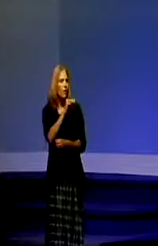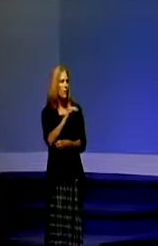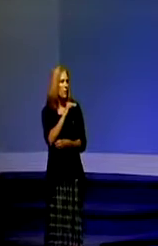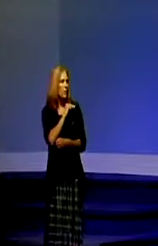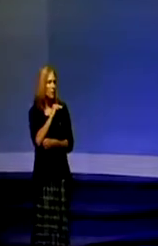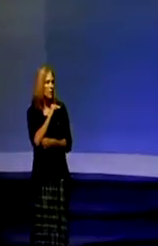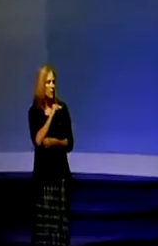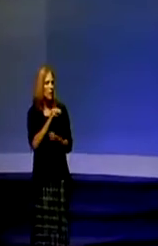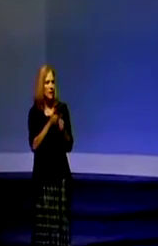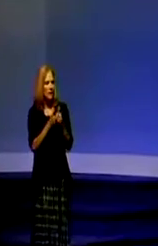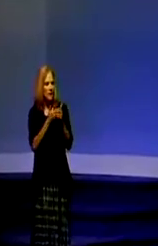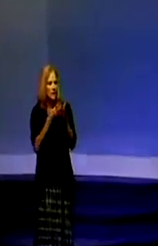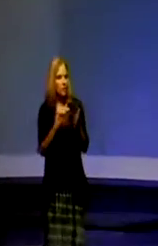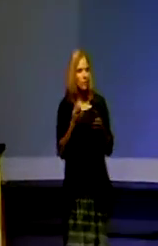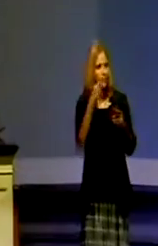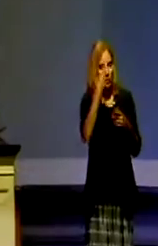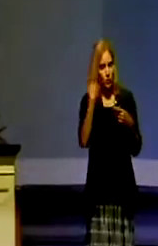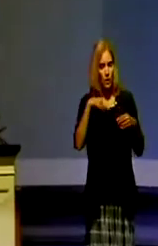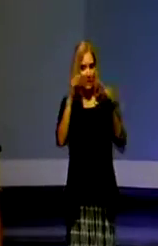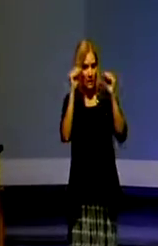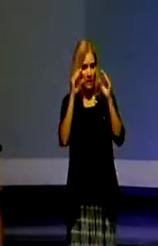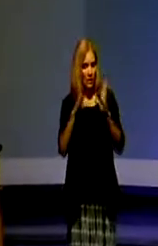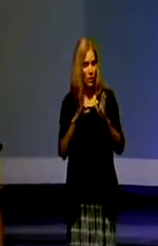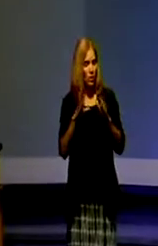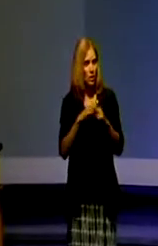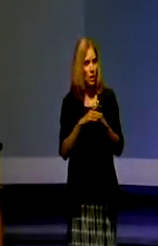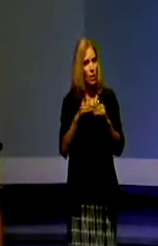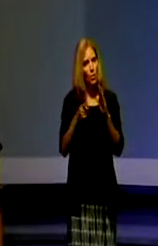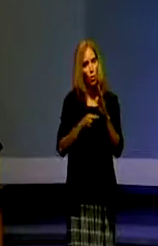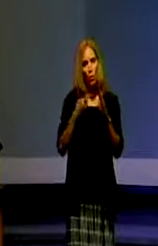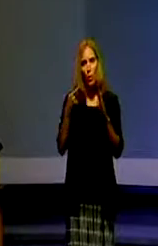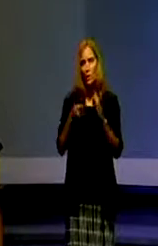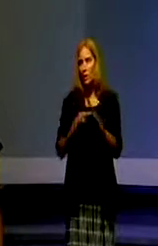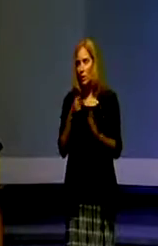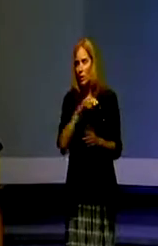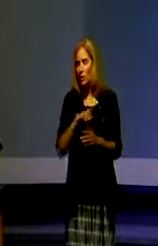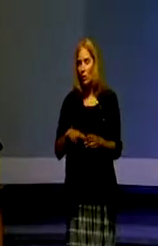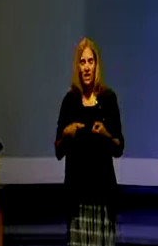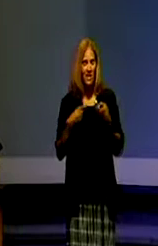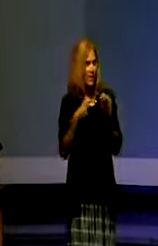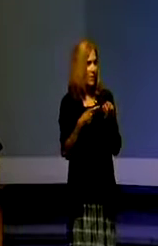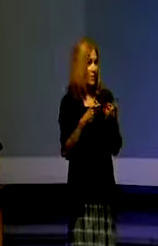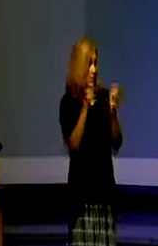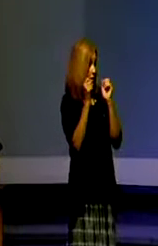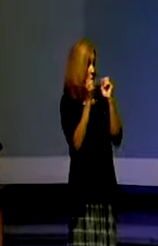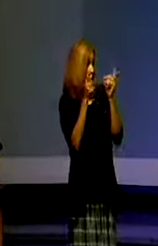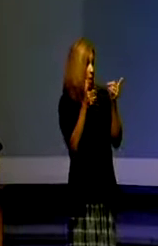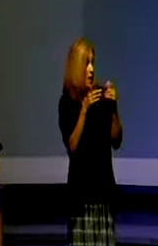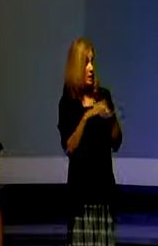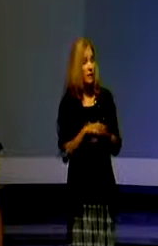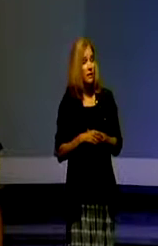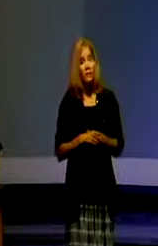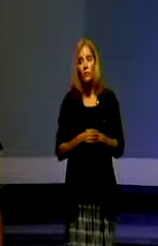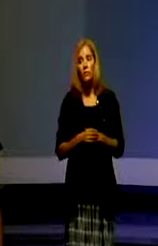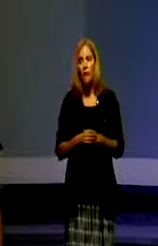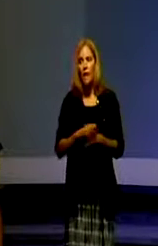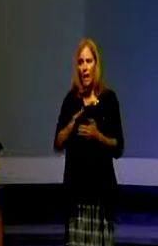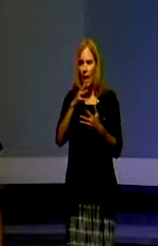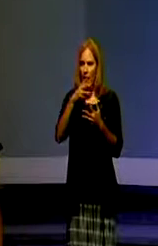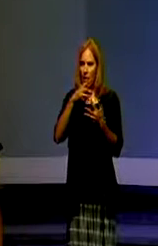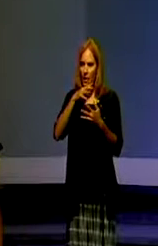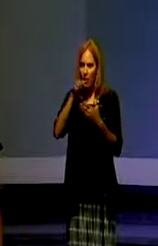been in discipleship because we are teachers. But once in a while, the Lord just gives us a surprise. And in the midst